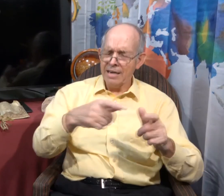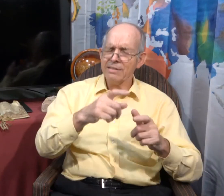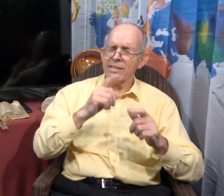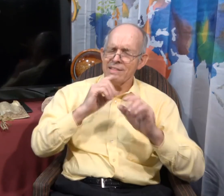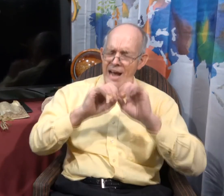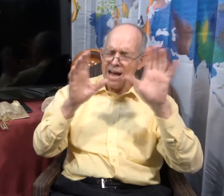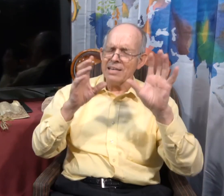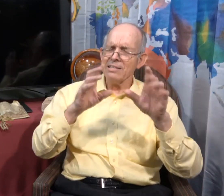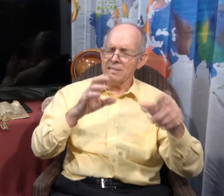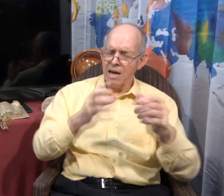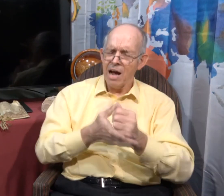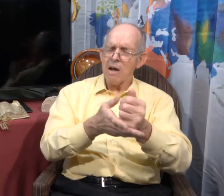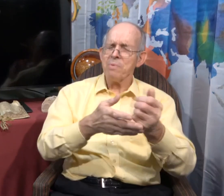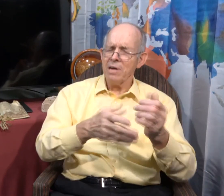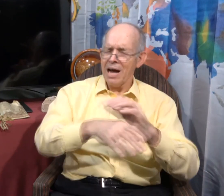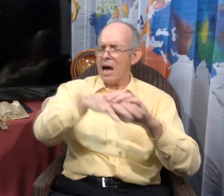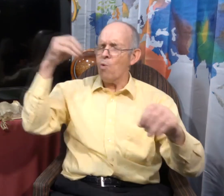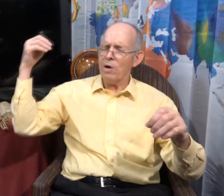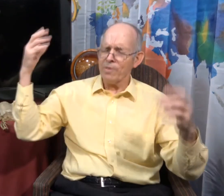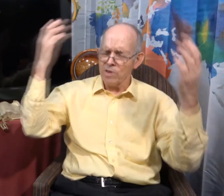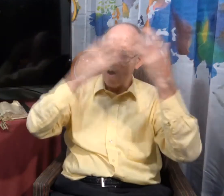The night help out of the darkness.